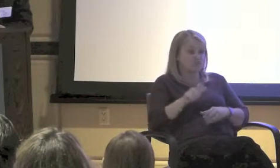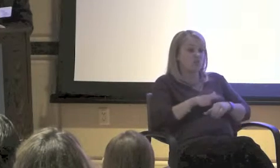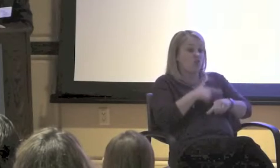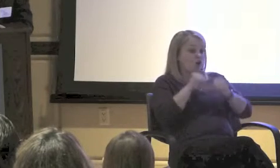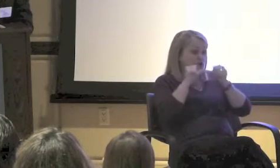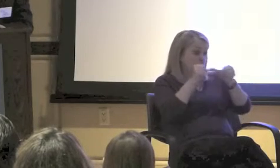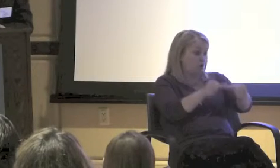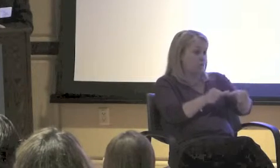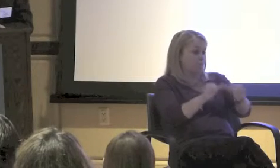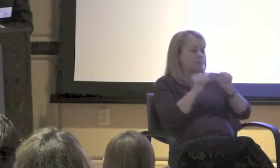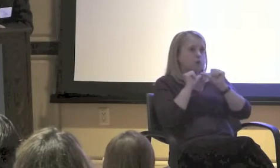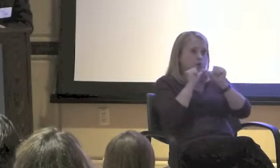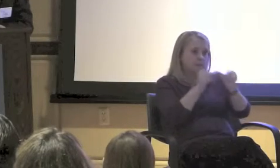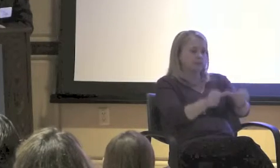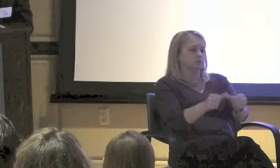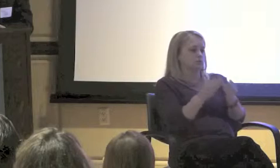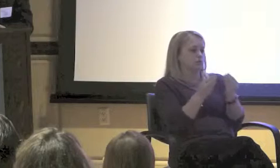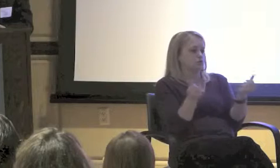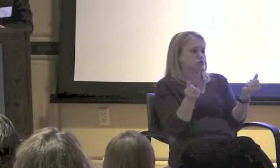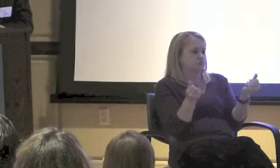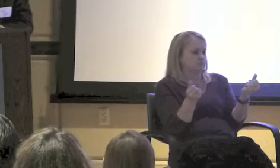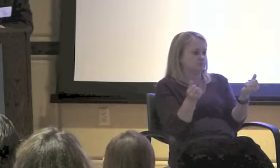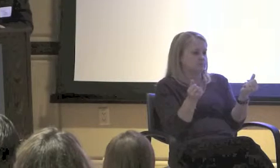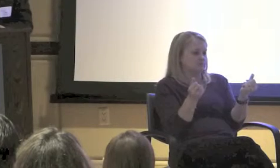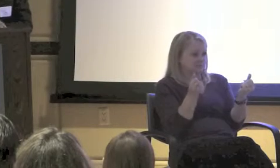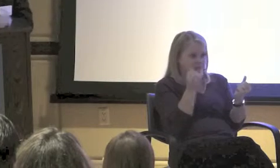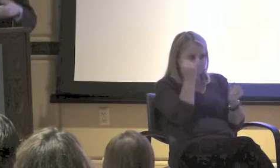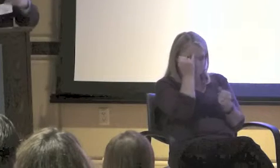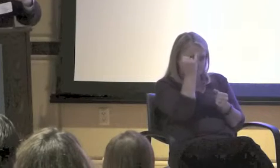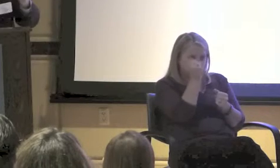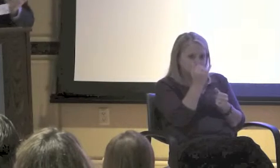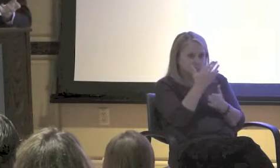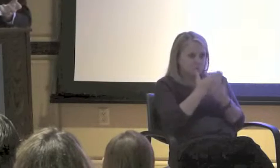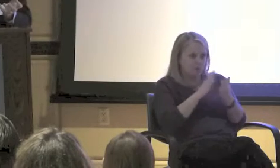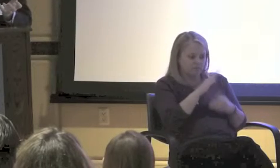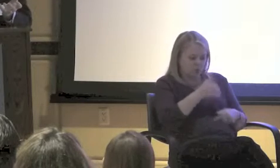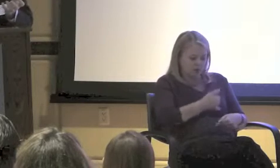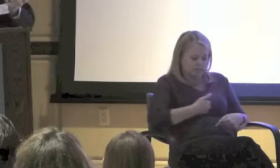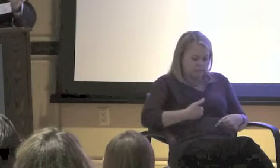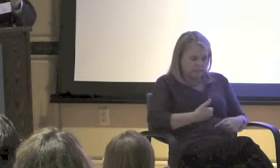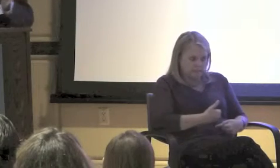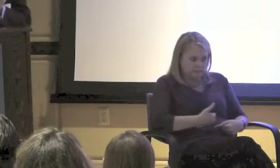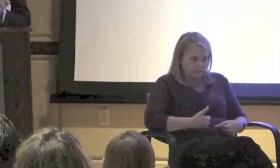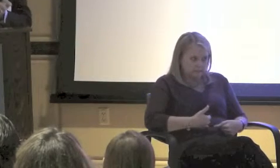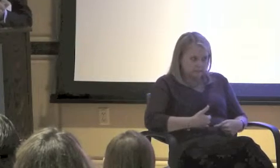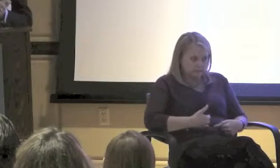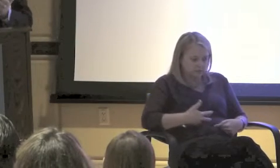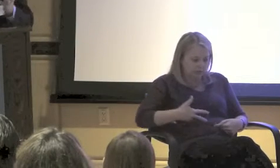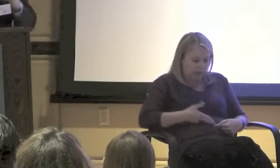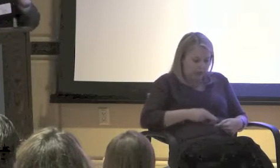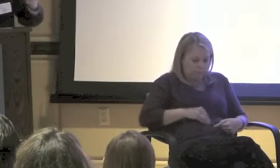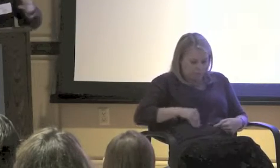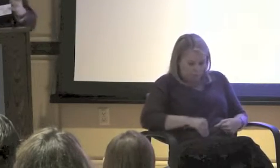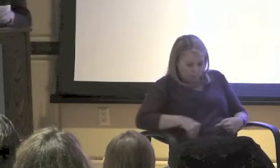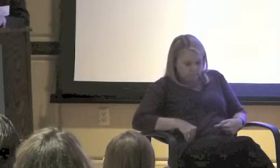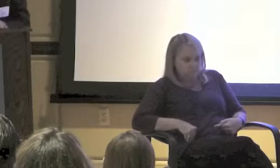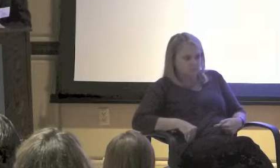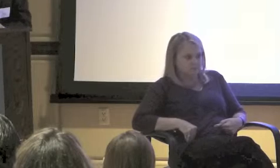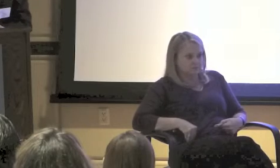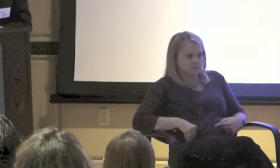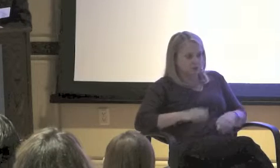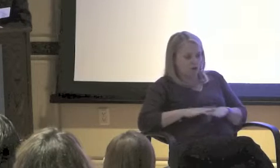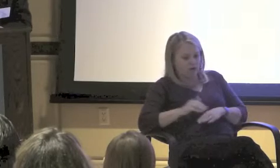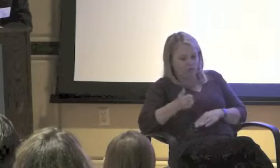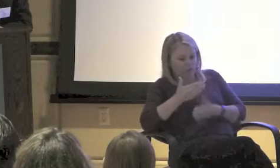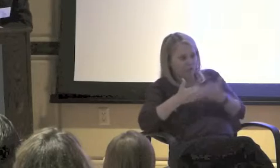long-term, permanent solution. And as you can imagine, having part of your intestines moved around and sewn onto